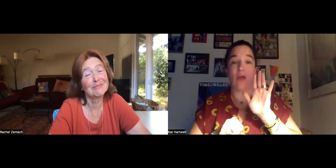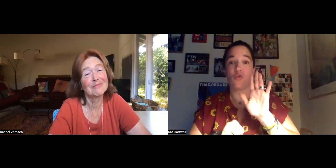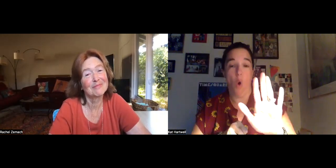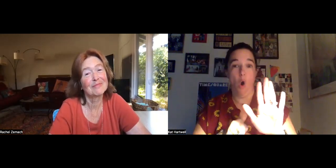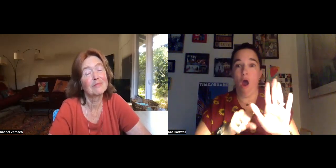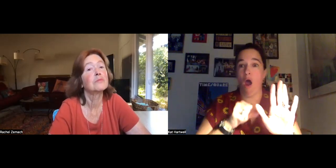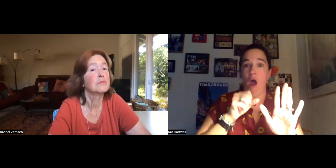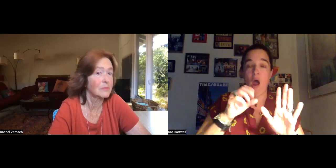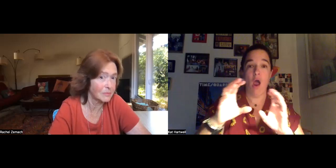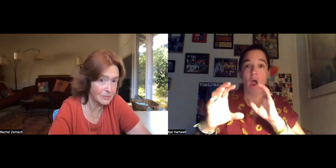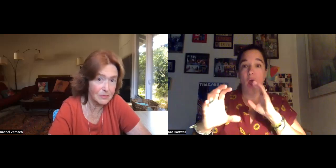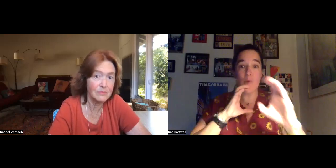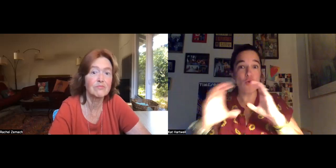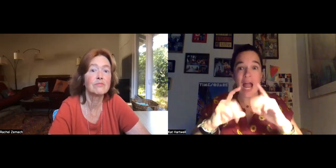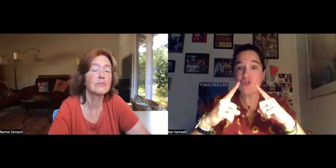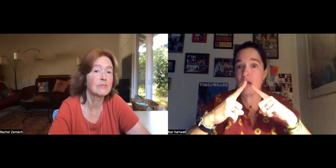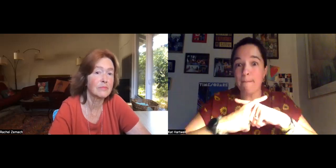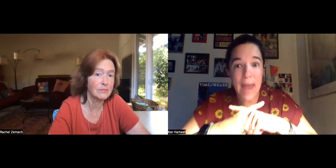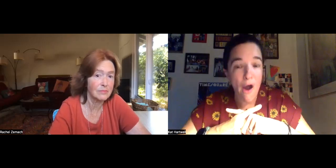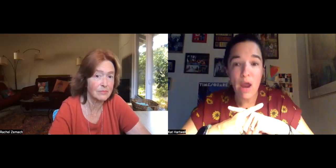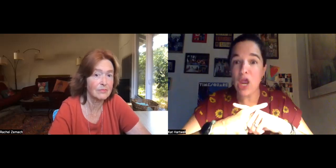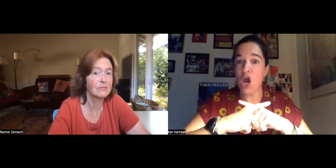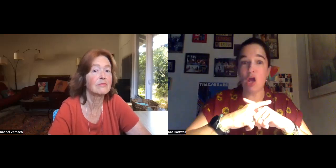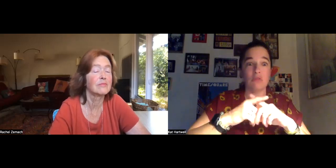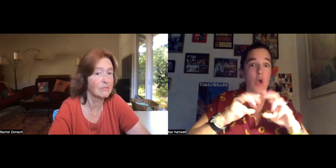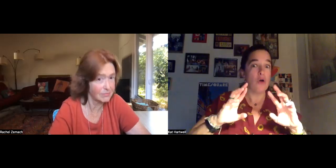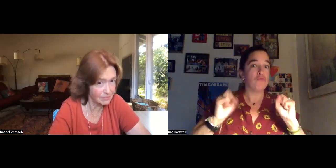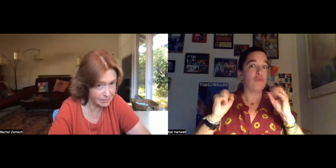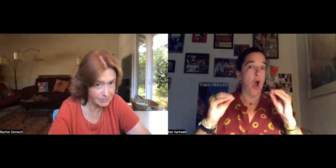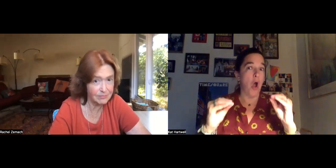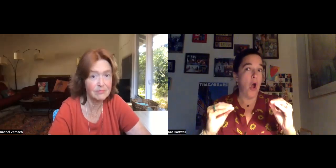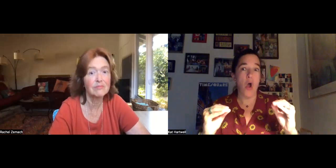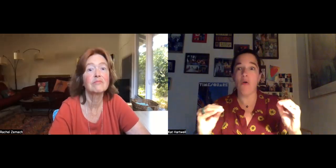and your communication barrier. So,